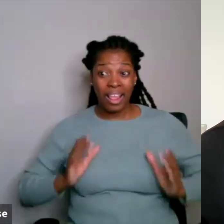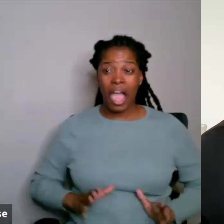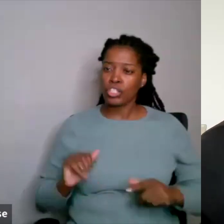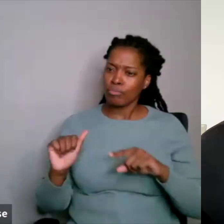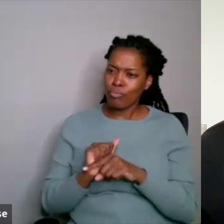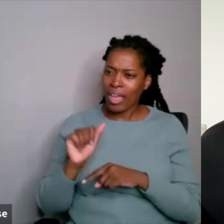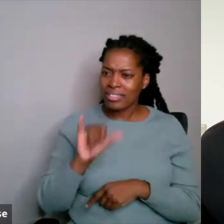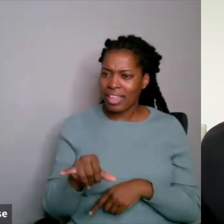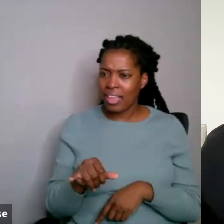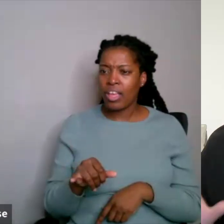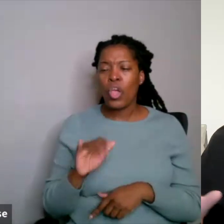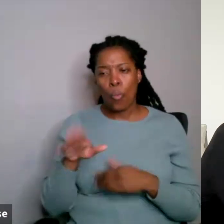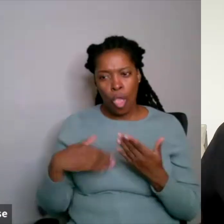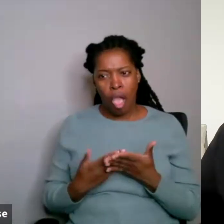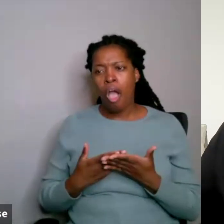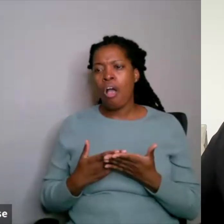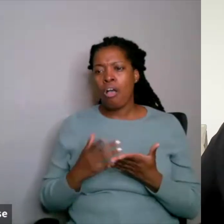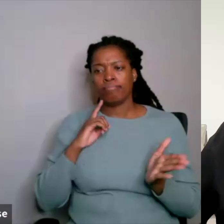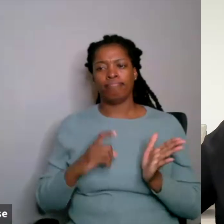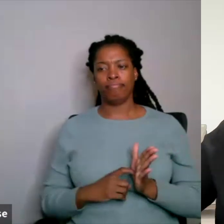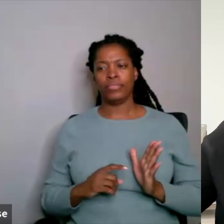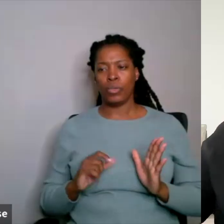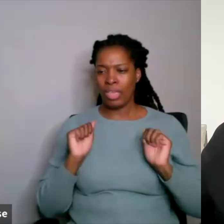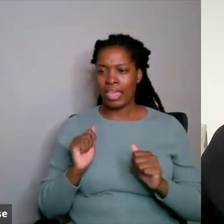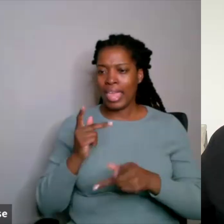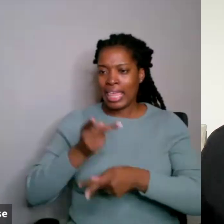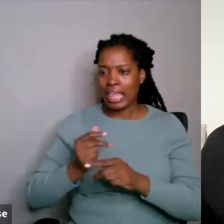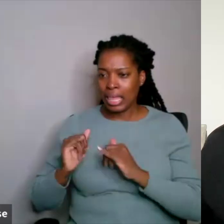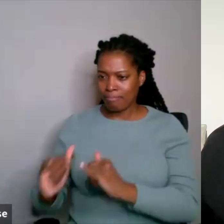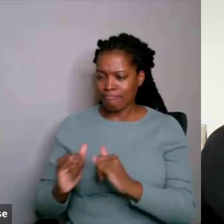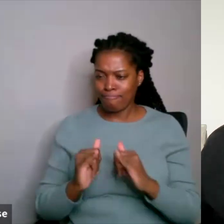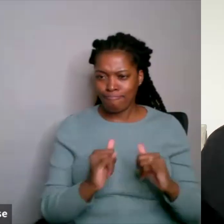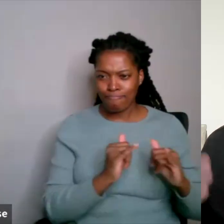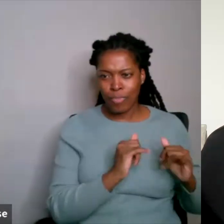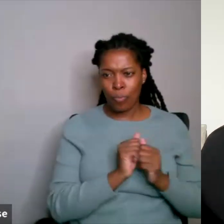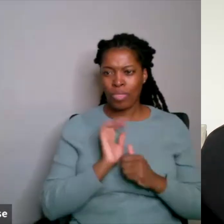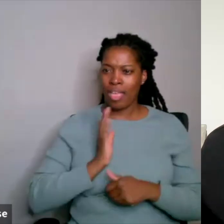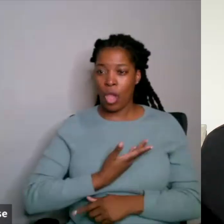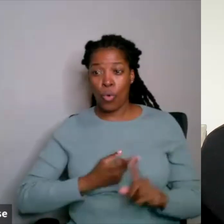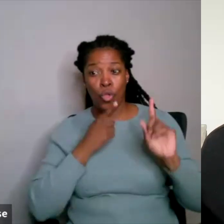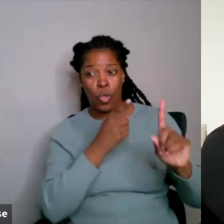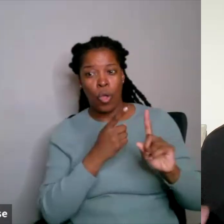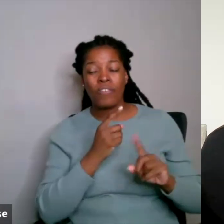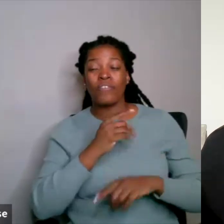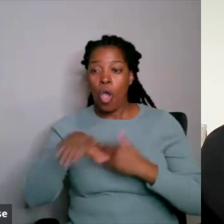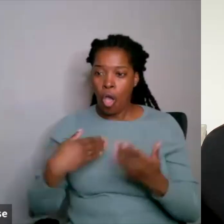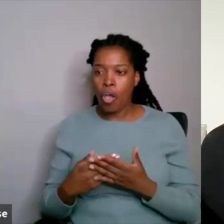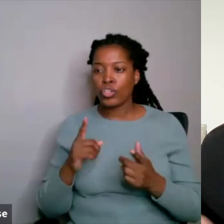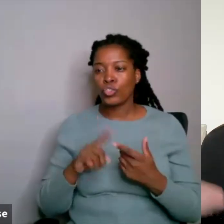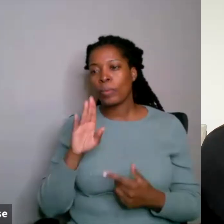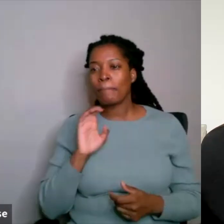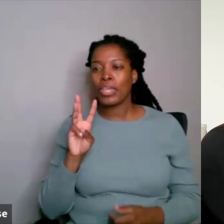bring practices so that we can kind of stay in alignment with that goal of ours for all of us to be